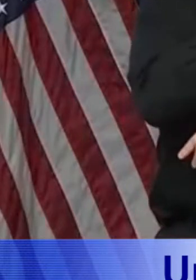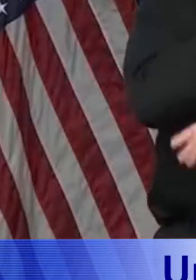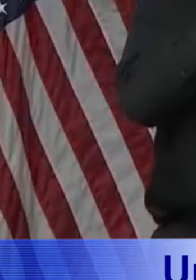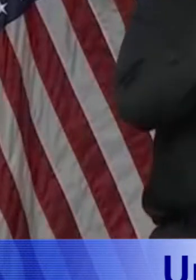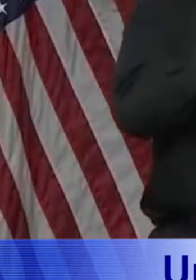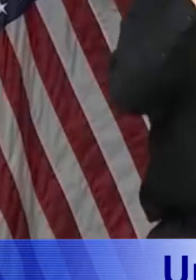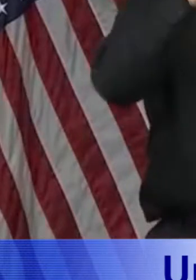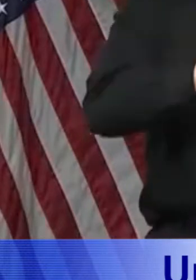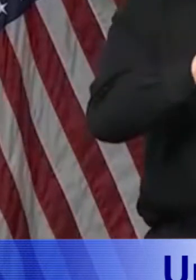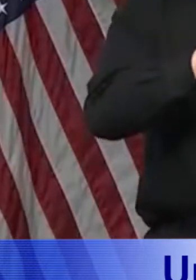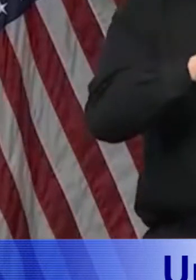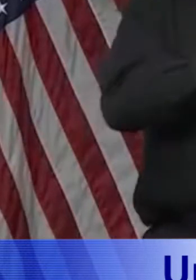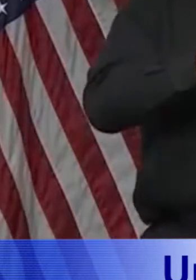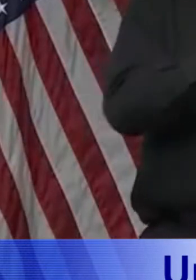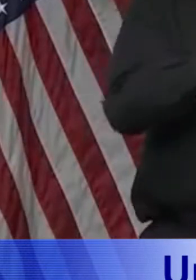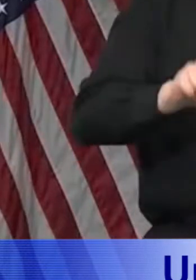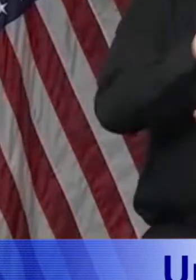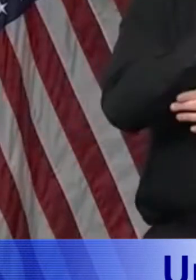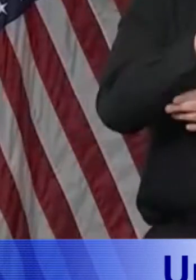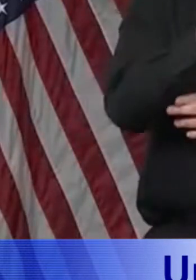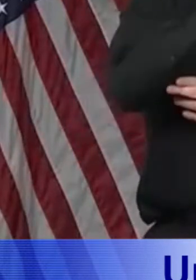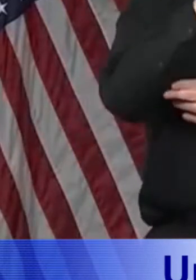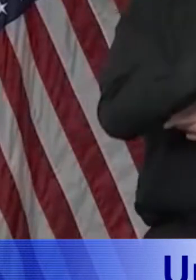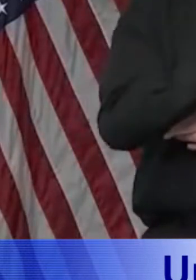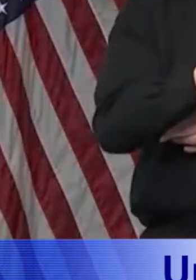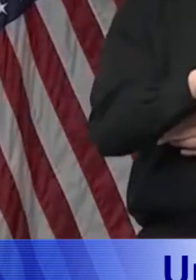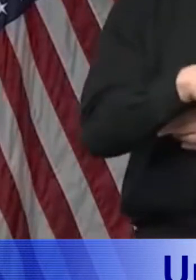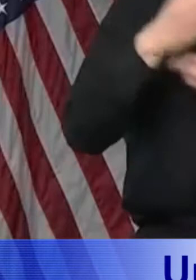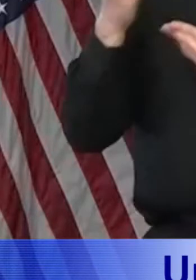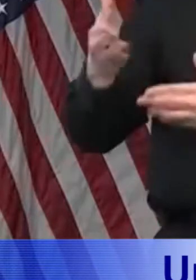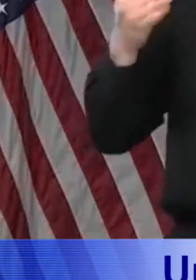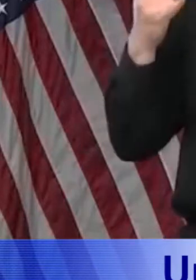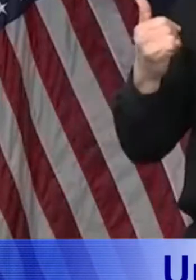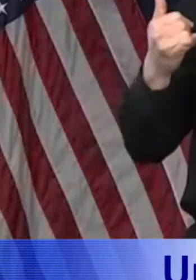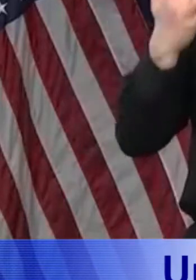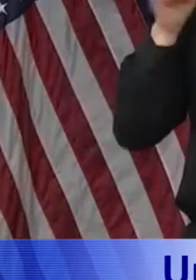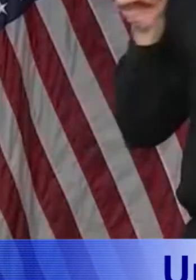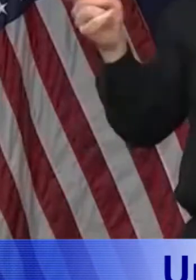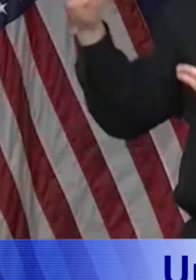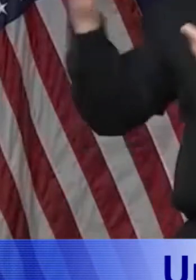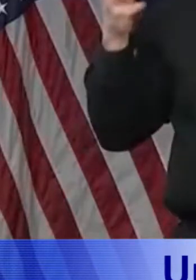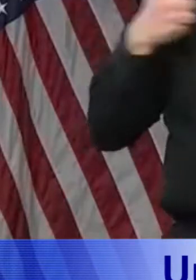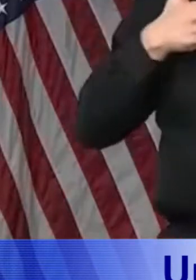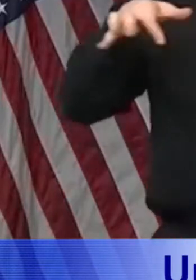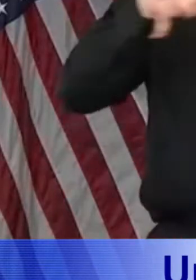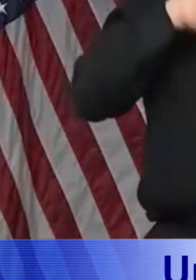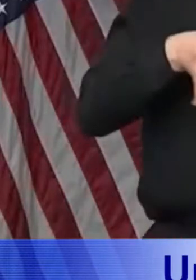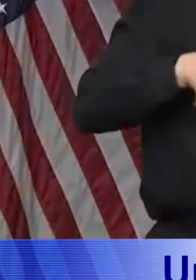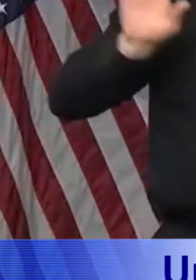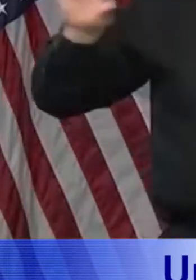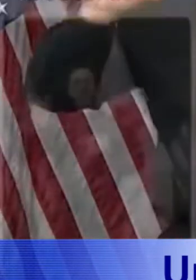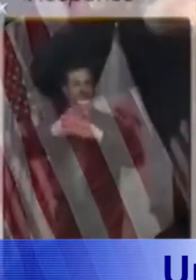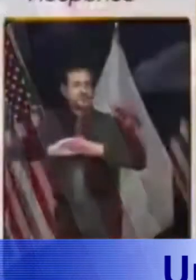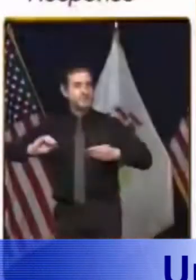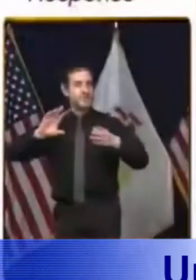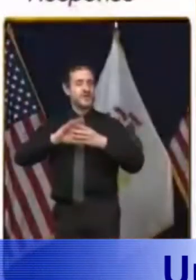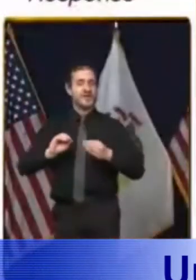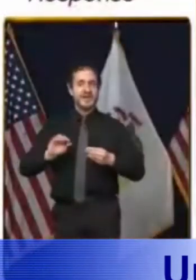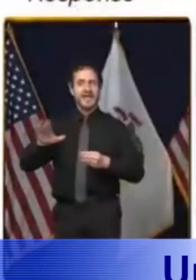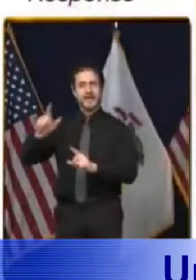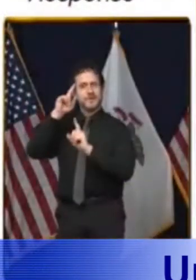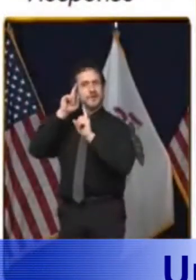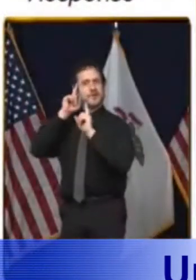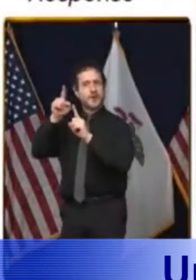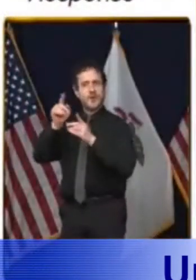here at the University of Illinois, Chicago, joining us because she wants to share her story and the mission